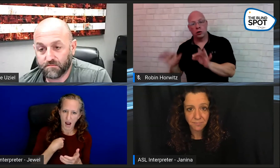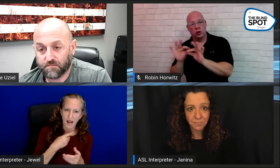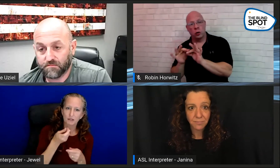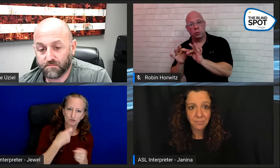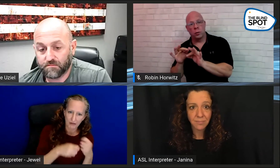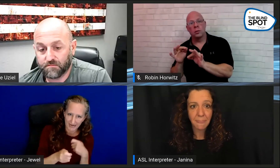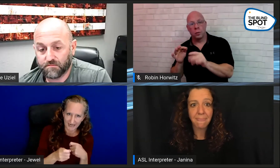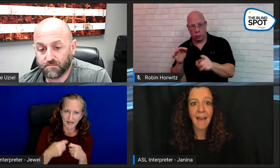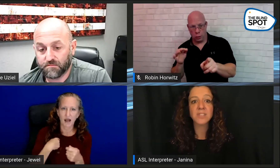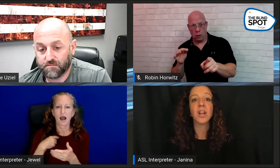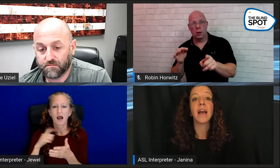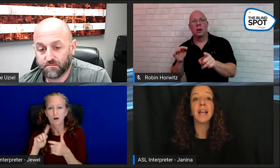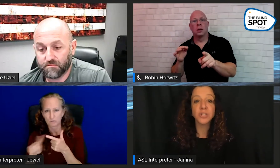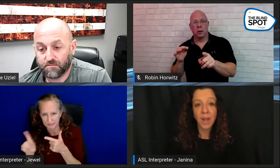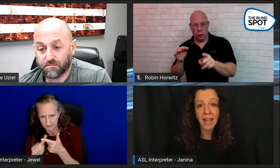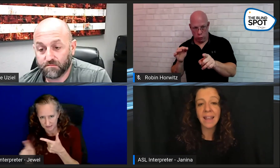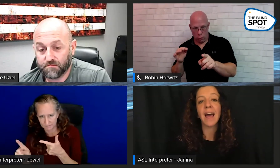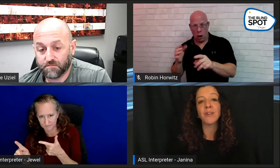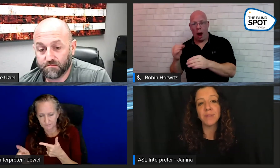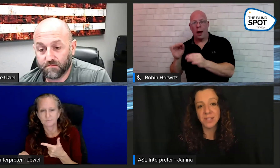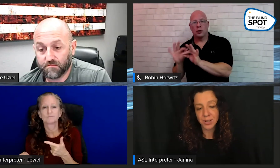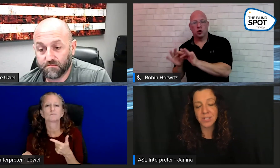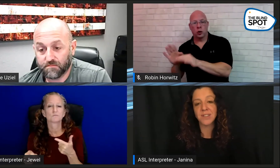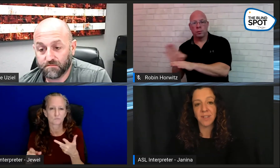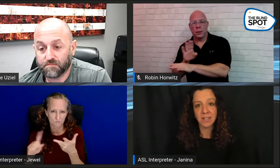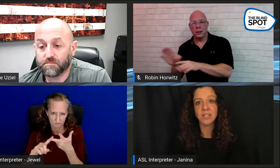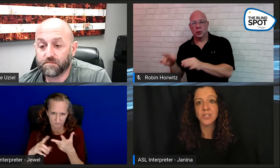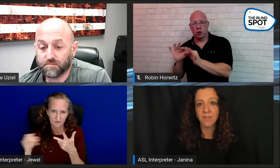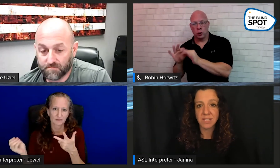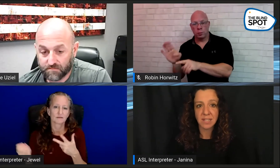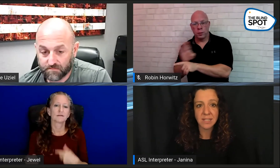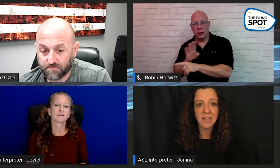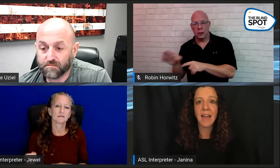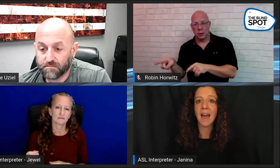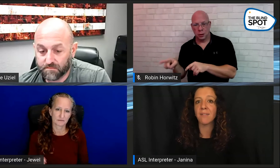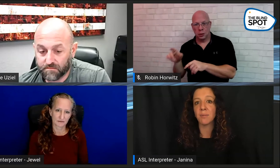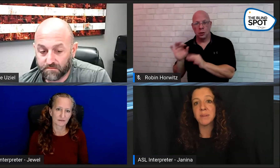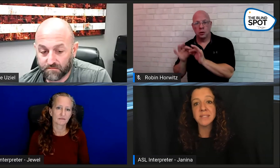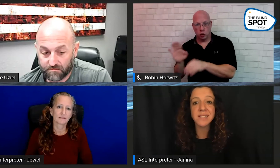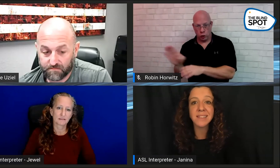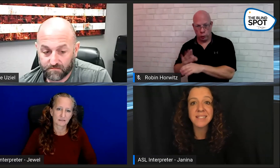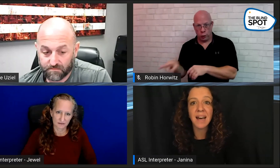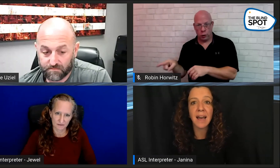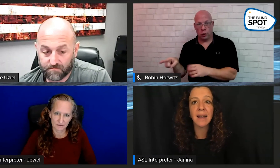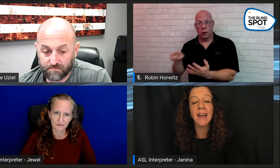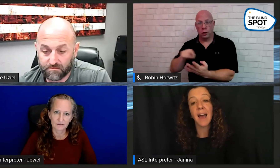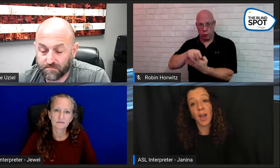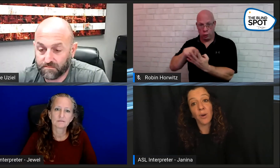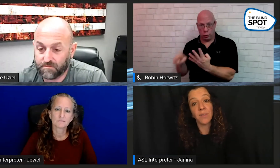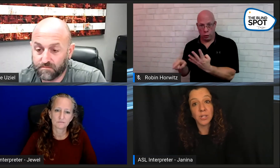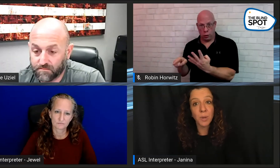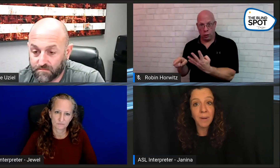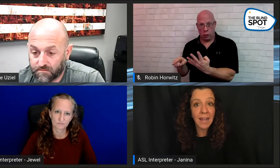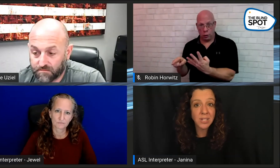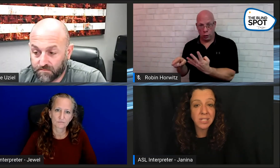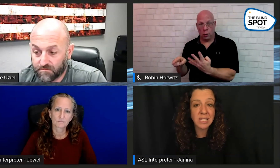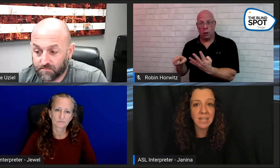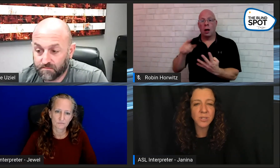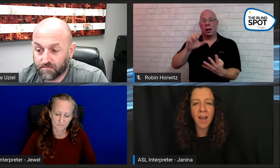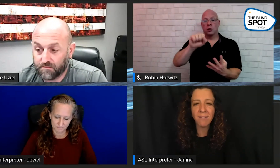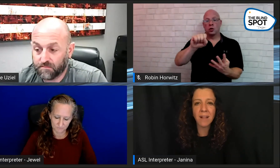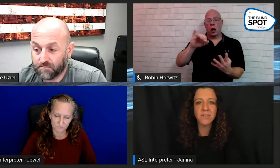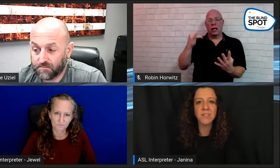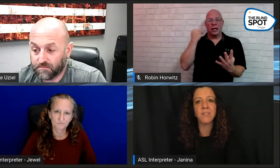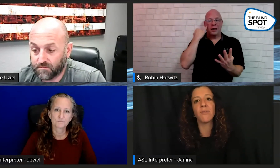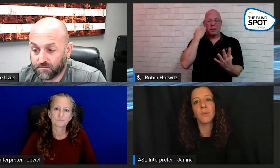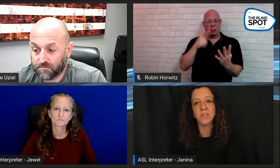services. I trade and I research different services. I have a business on the side. I own the interpreting